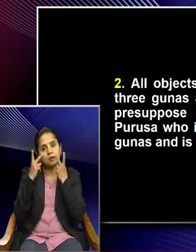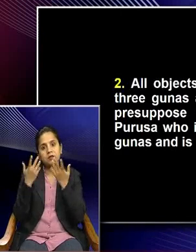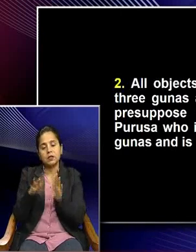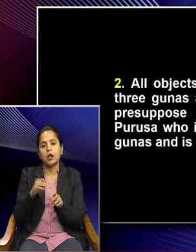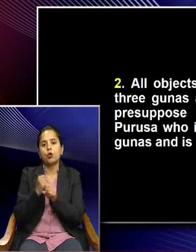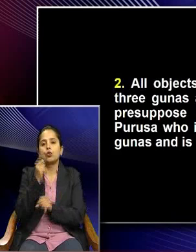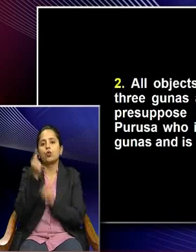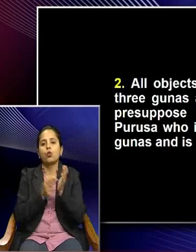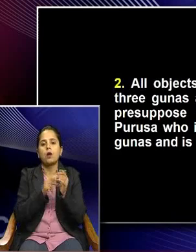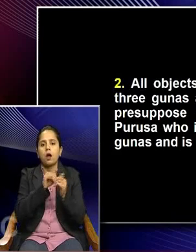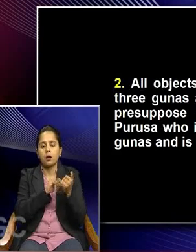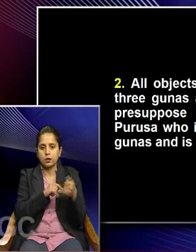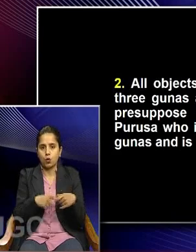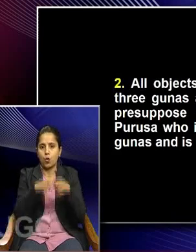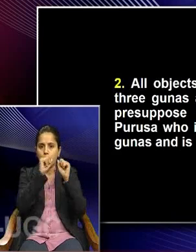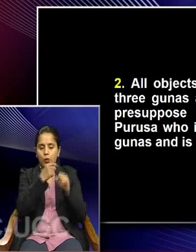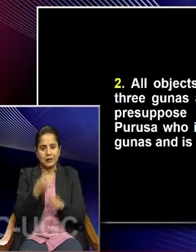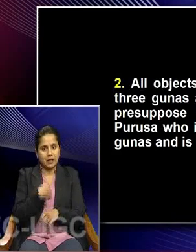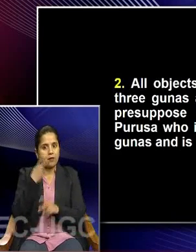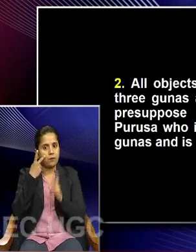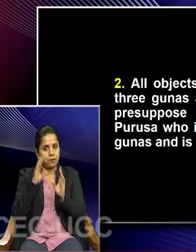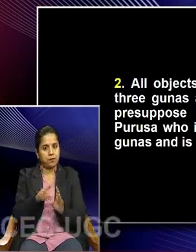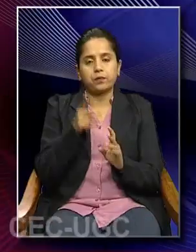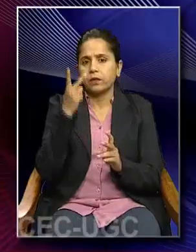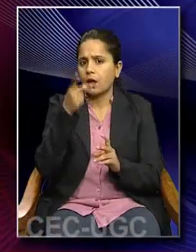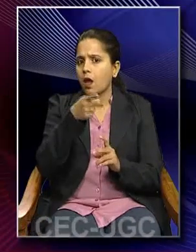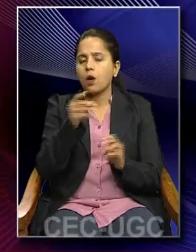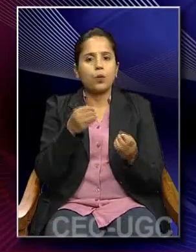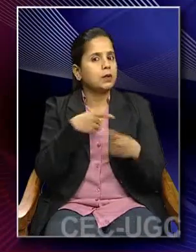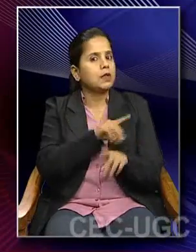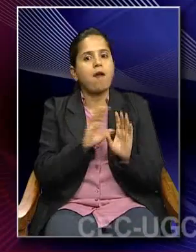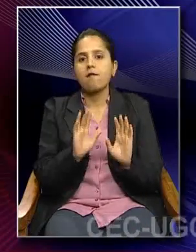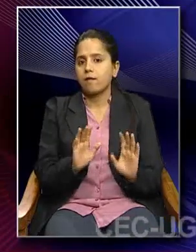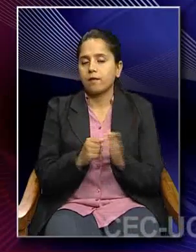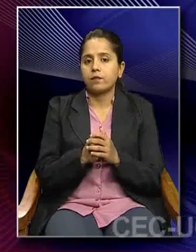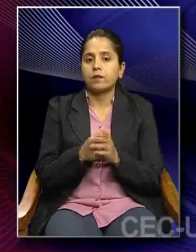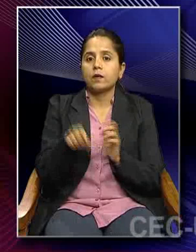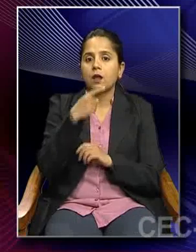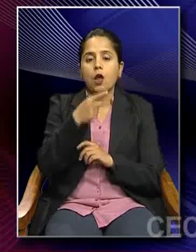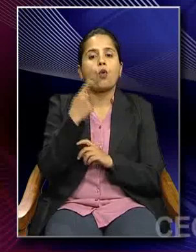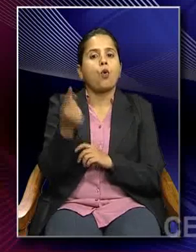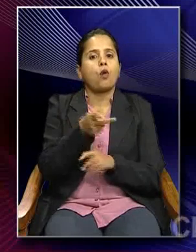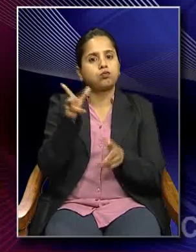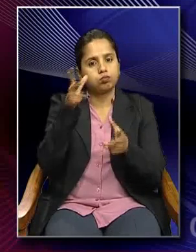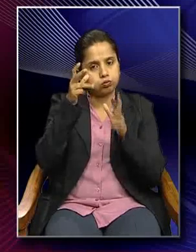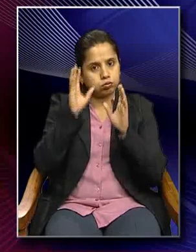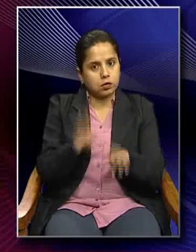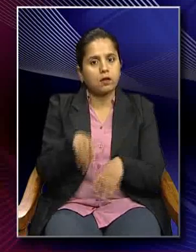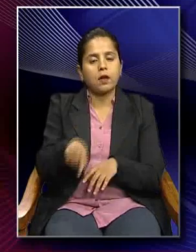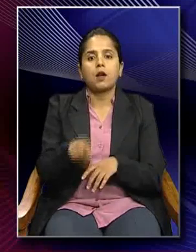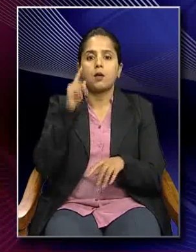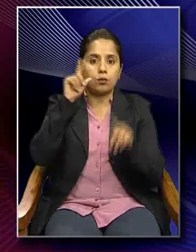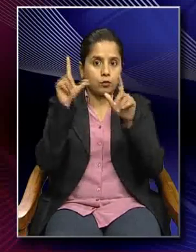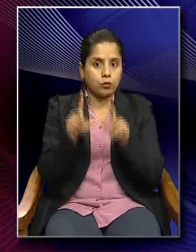gunas and himself beyond them. Fine. So it's only observing, witnessing these